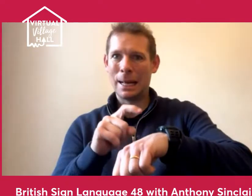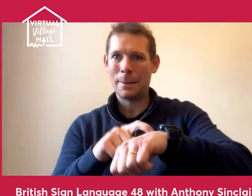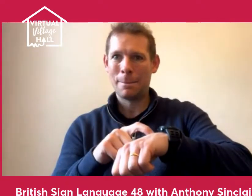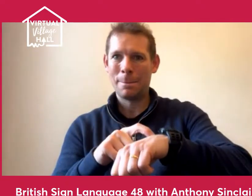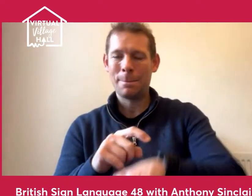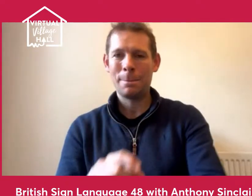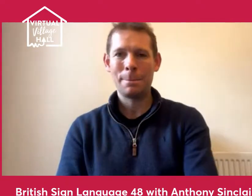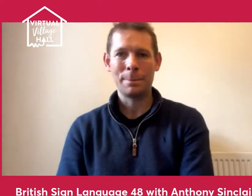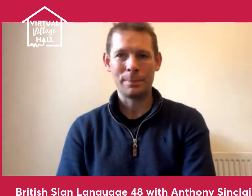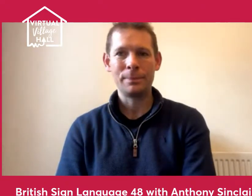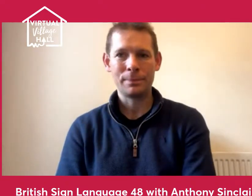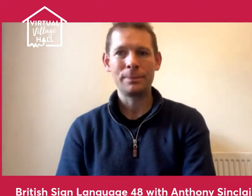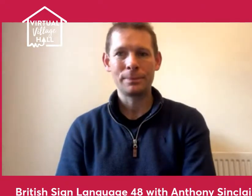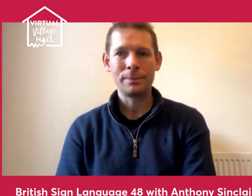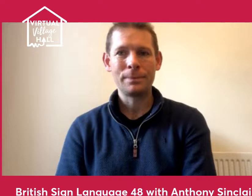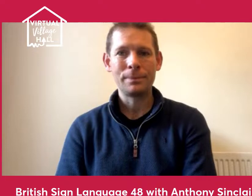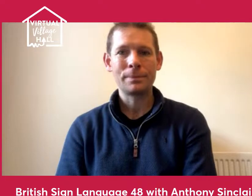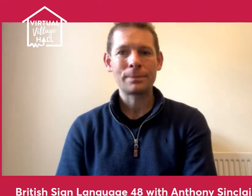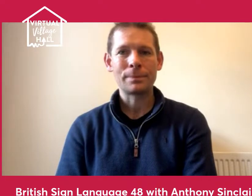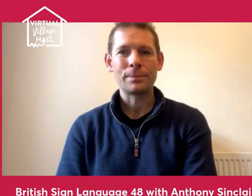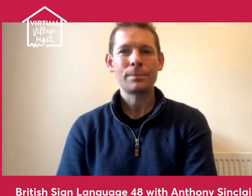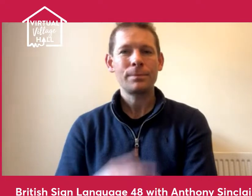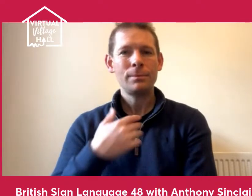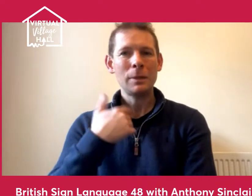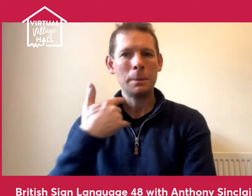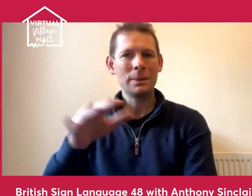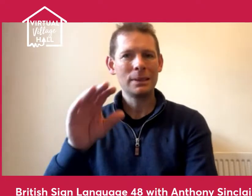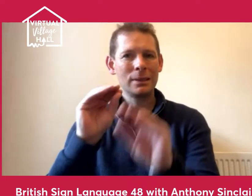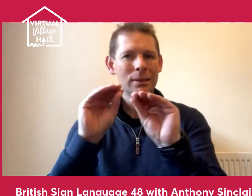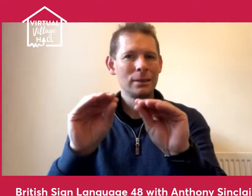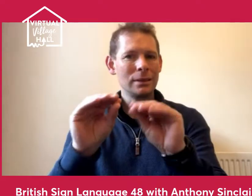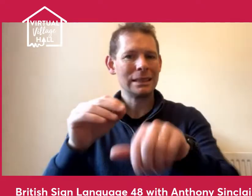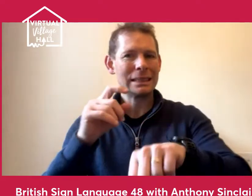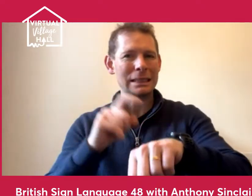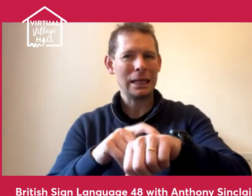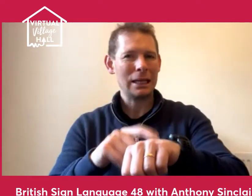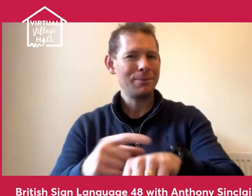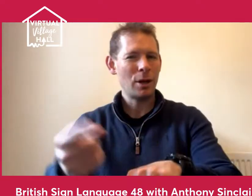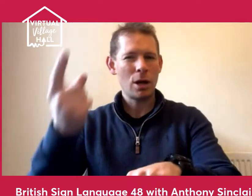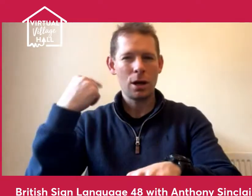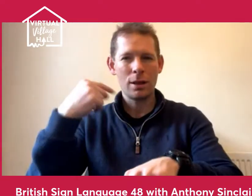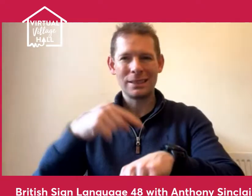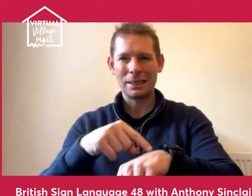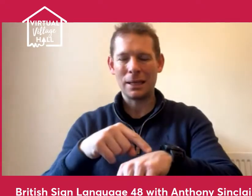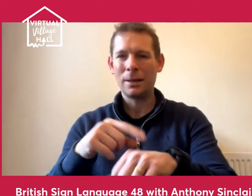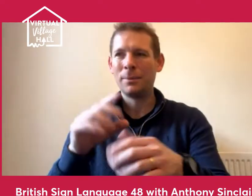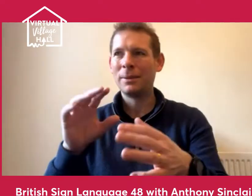So let's move on to time. I think I have taught you some